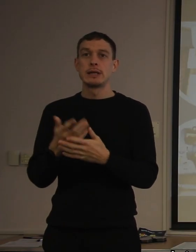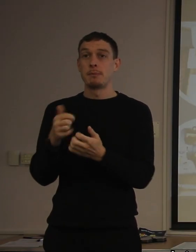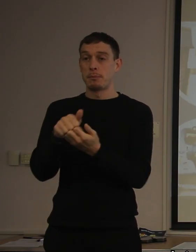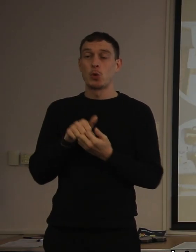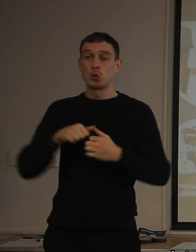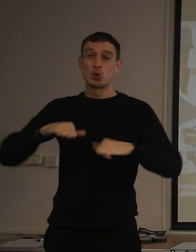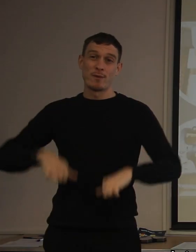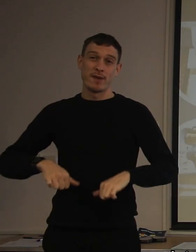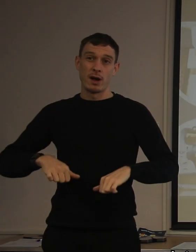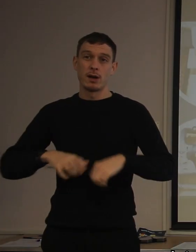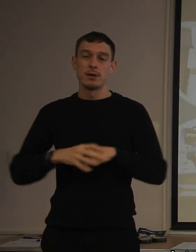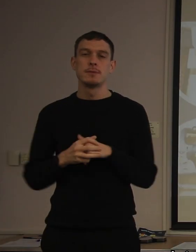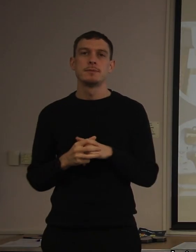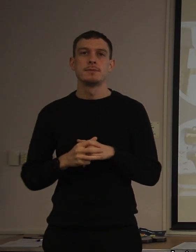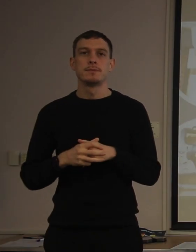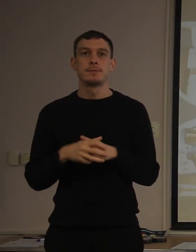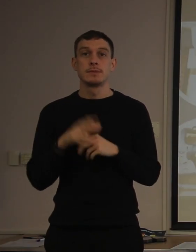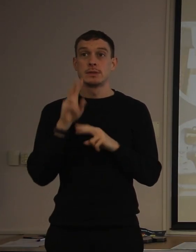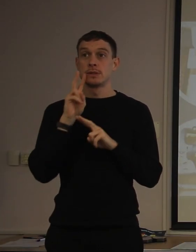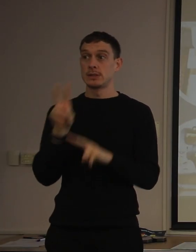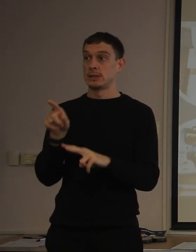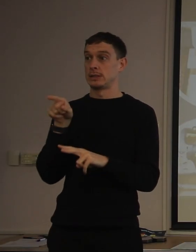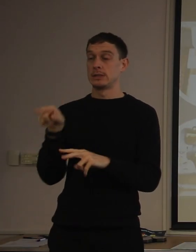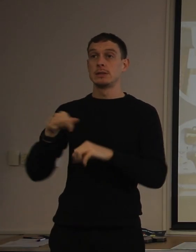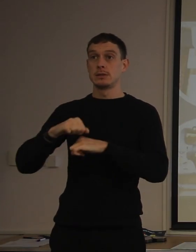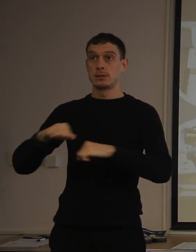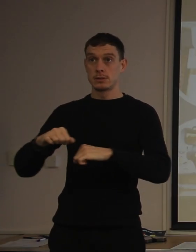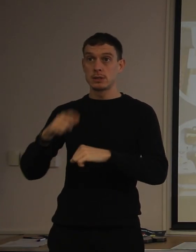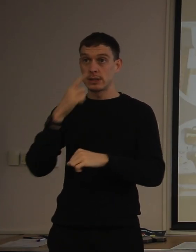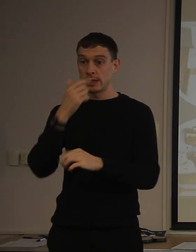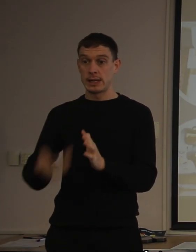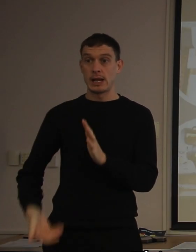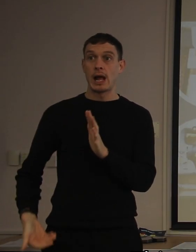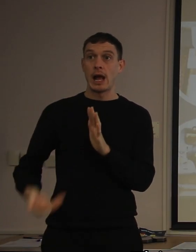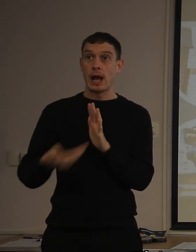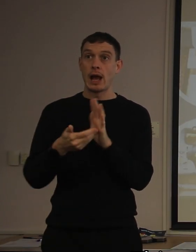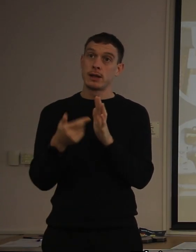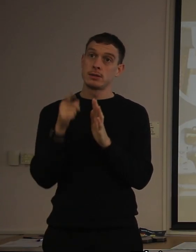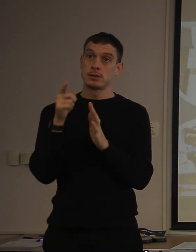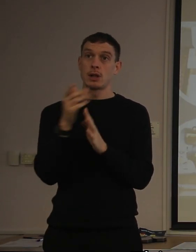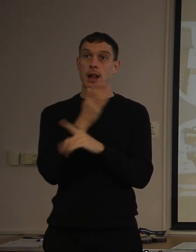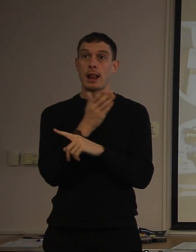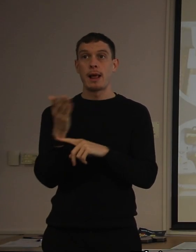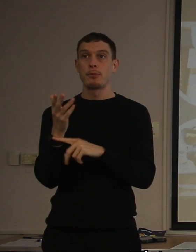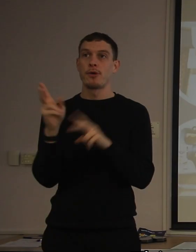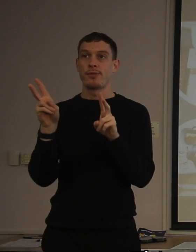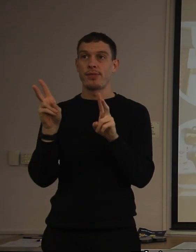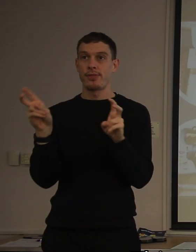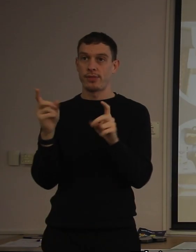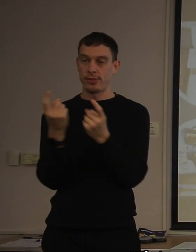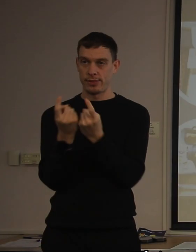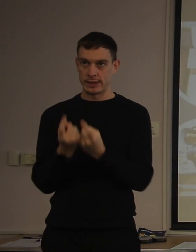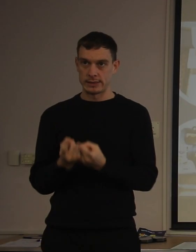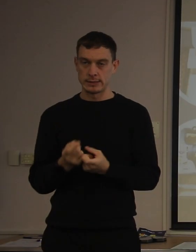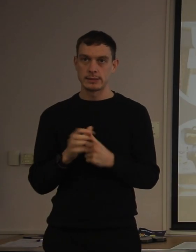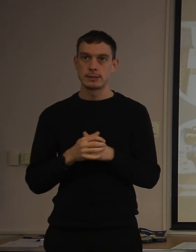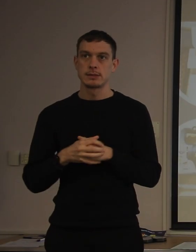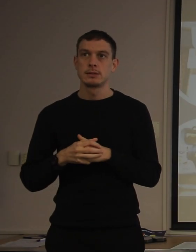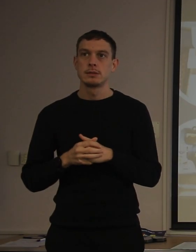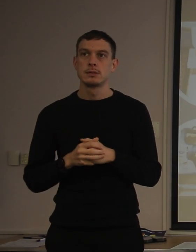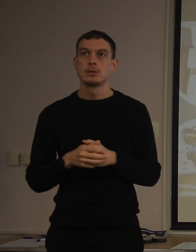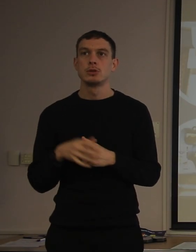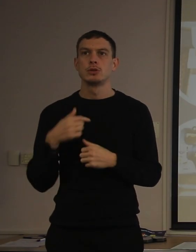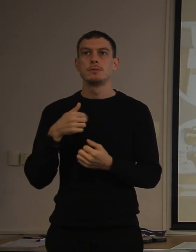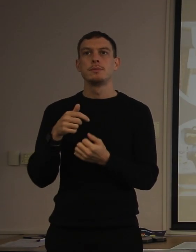So anything that you see on our shop floor can also be added to the Library of Things. So the other day I borrowed, it was my